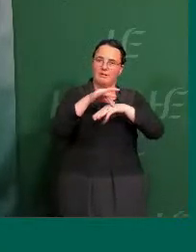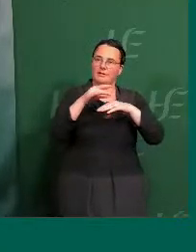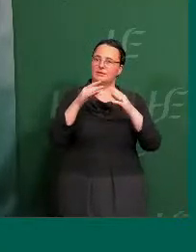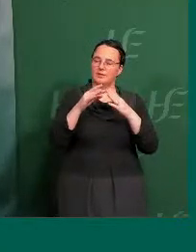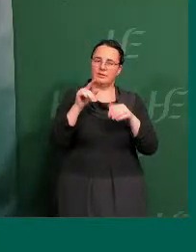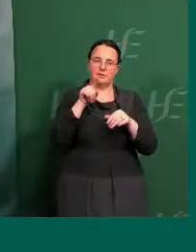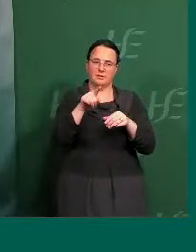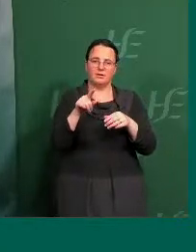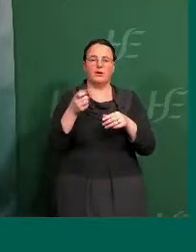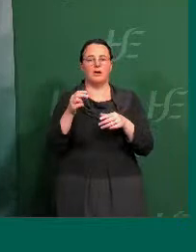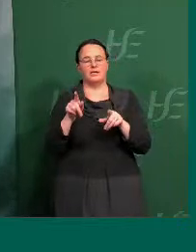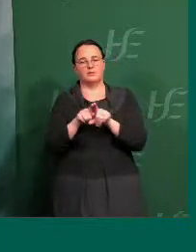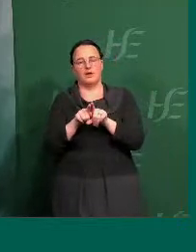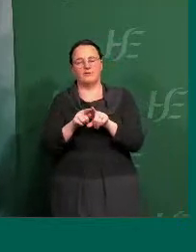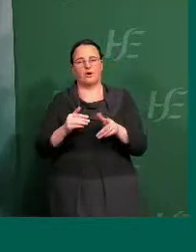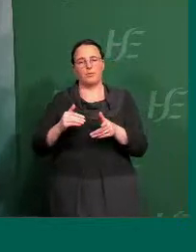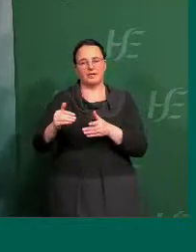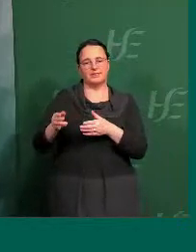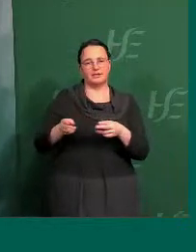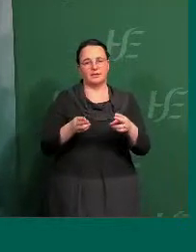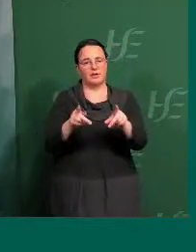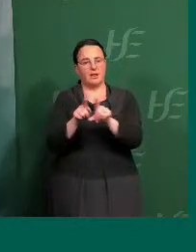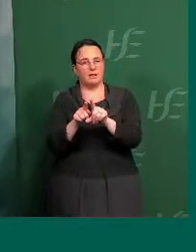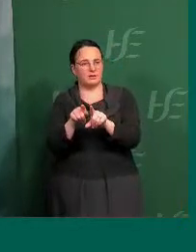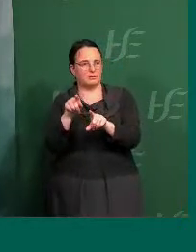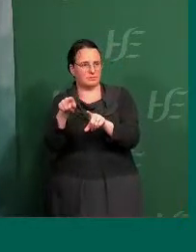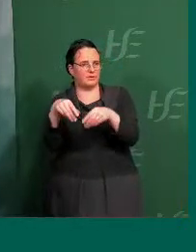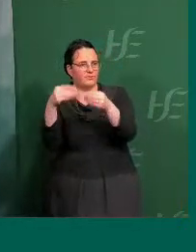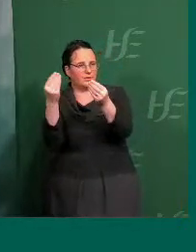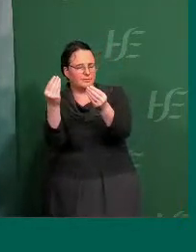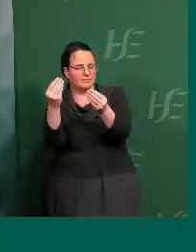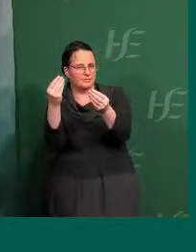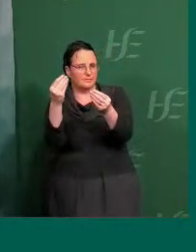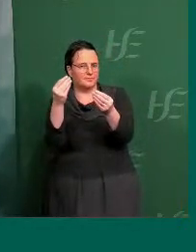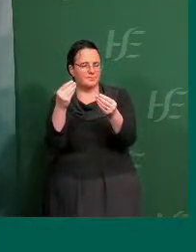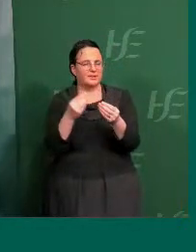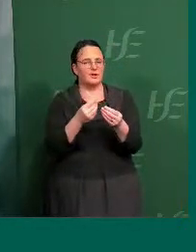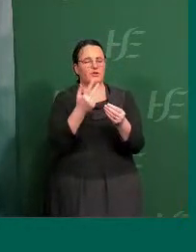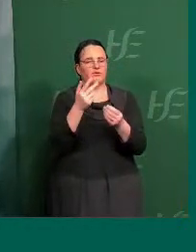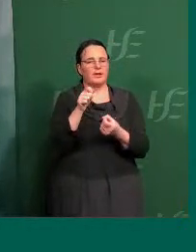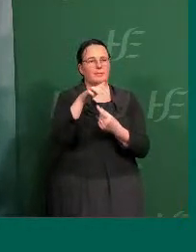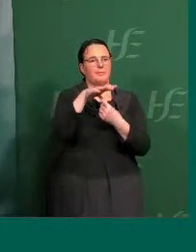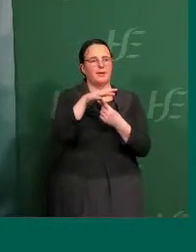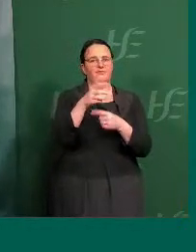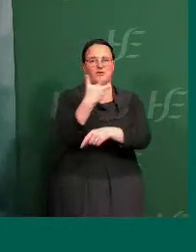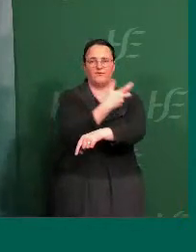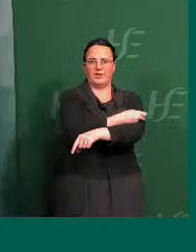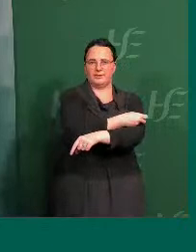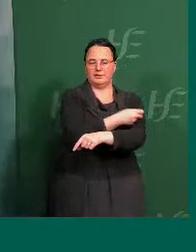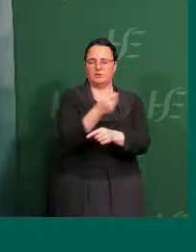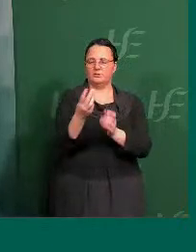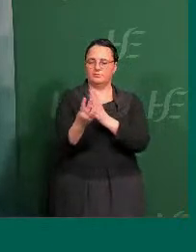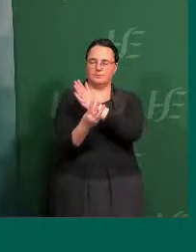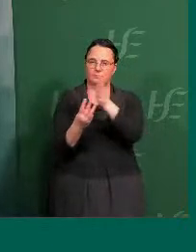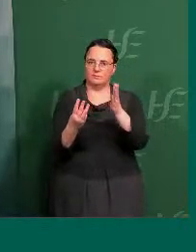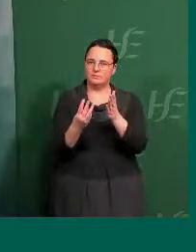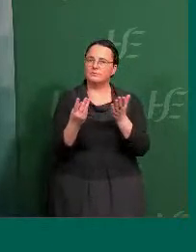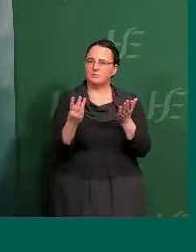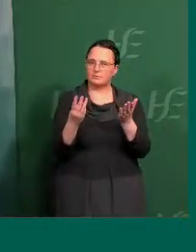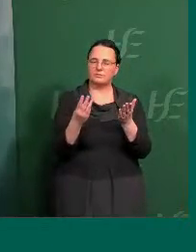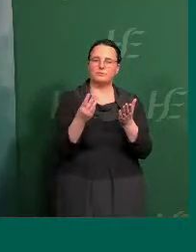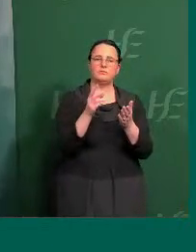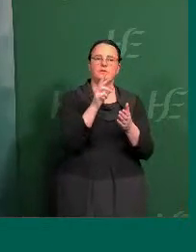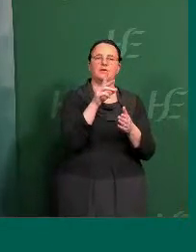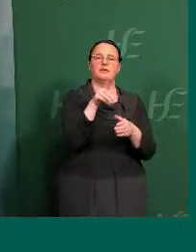pathway, pregnancy pathway for people. So although our core 3 mechanisms for vaccination for people are our vaccination